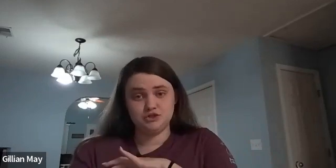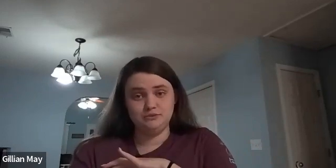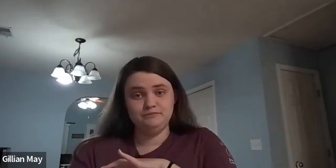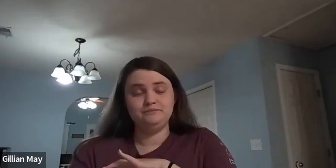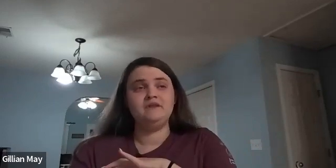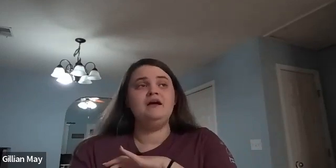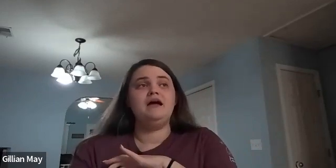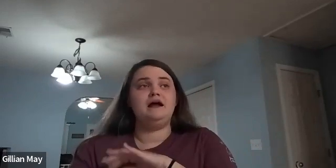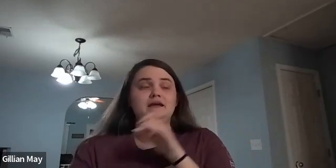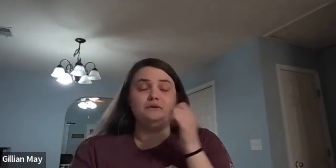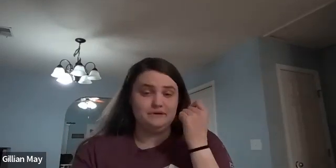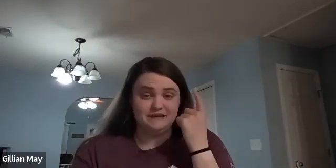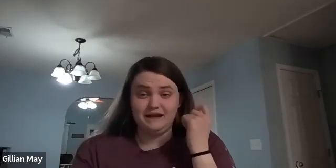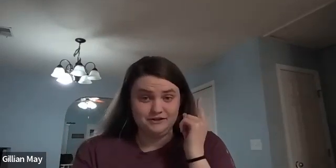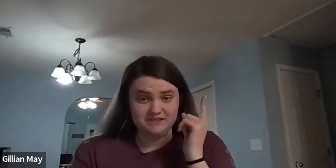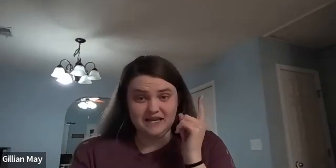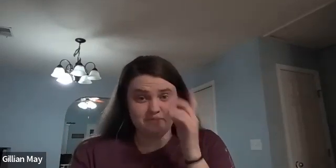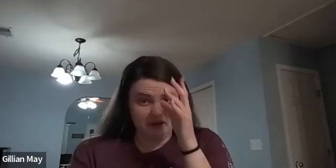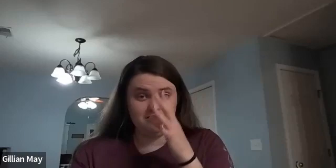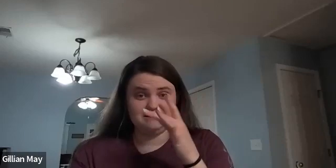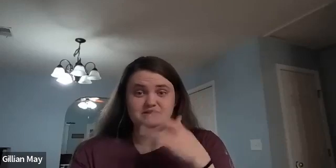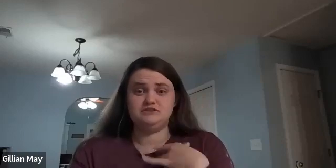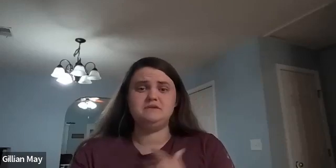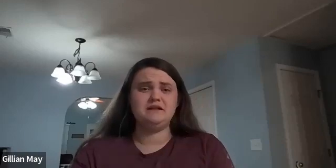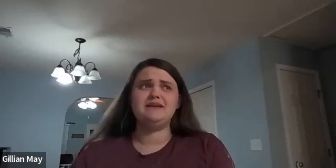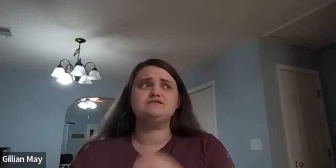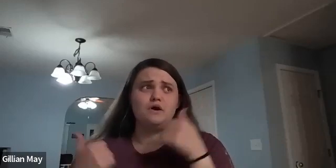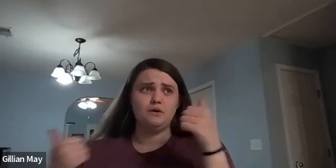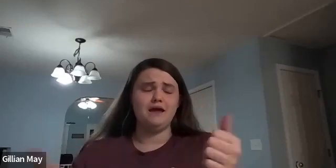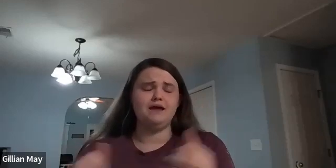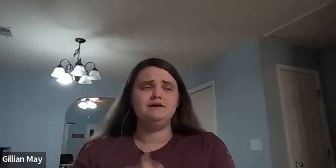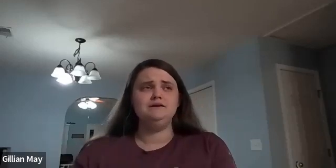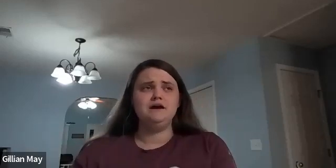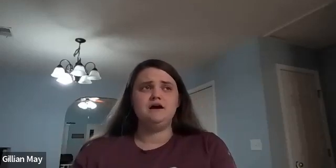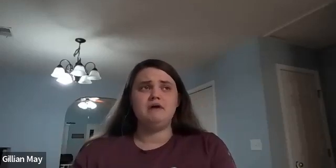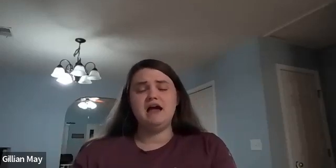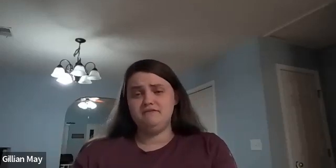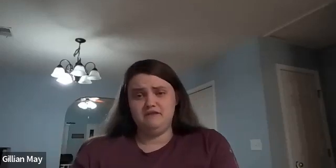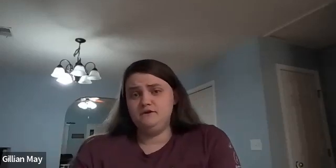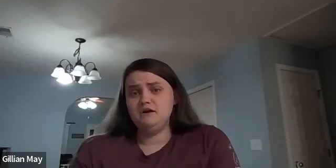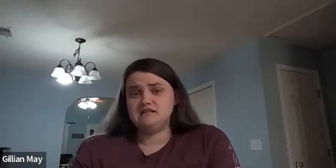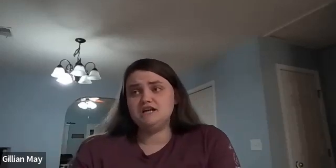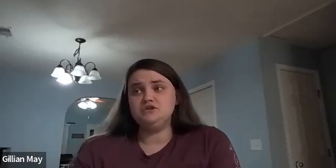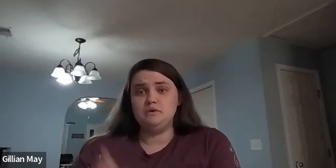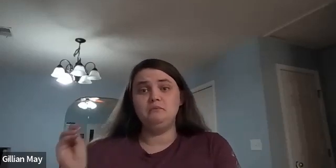beneficial. And I understand the parents' concerns of being like that is far away. I have a few parents actually will